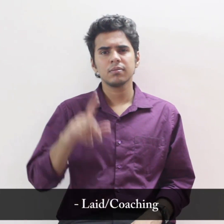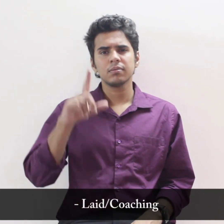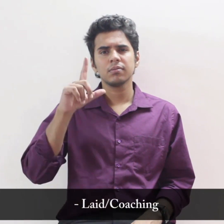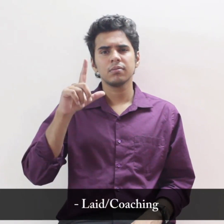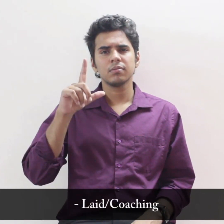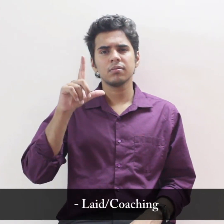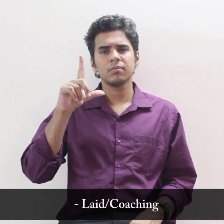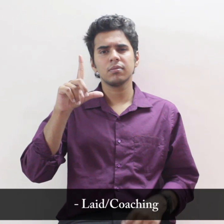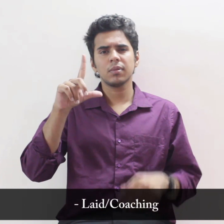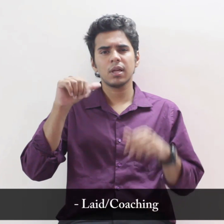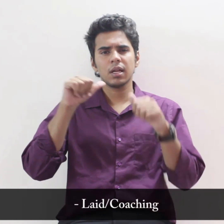laid coaching,